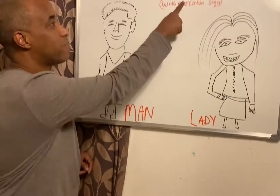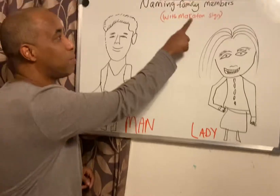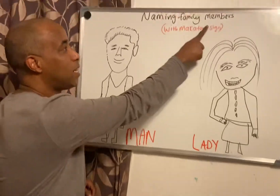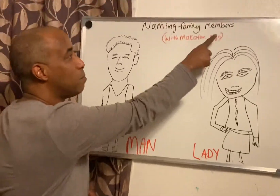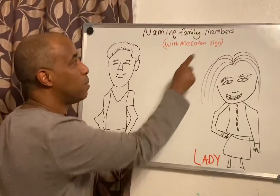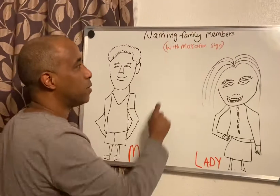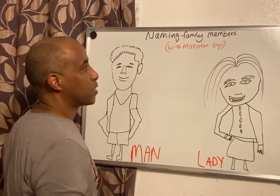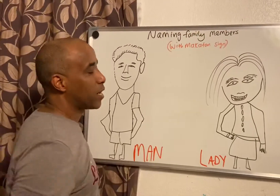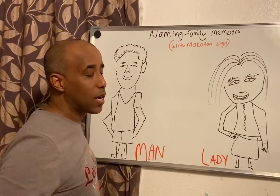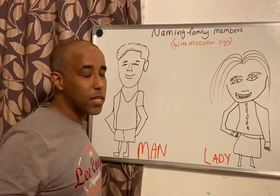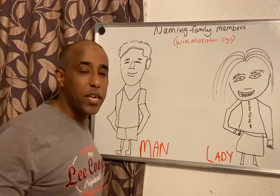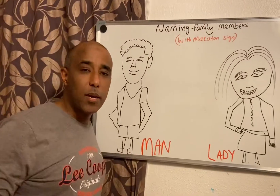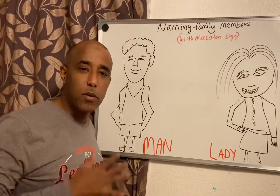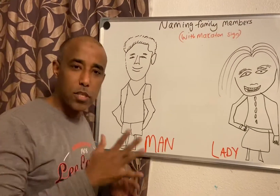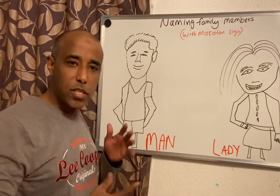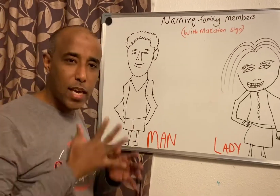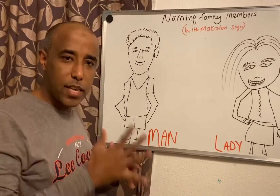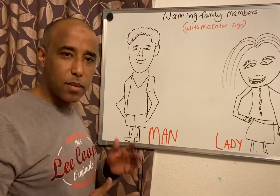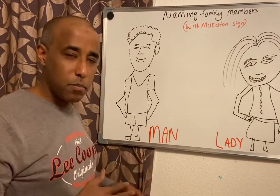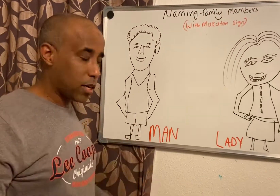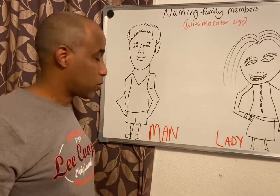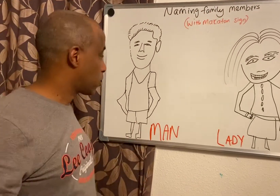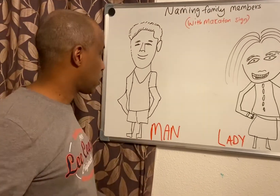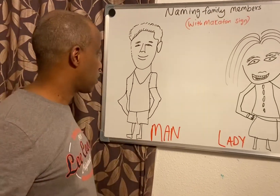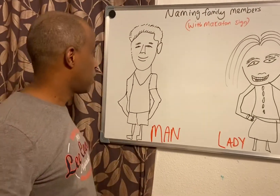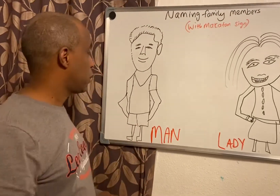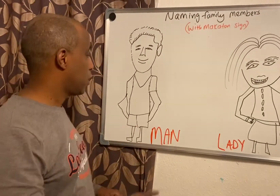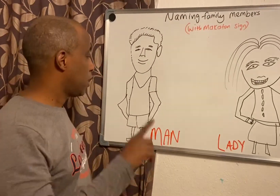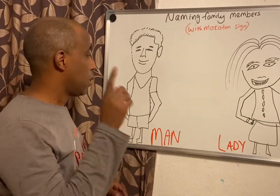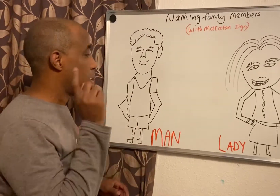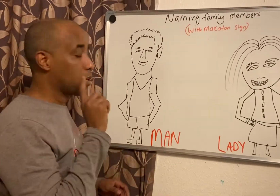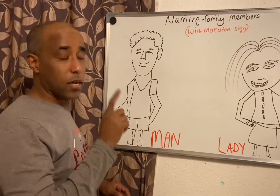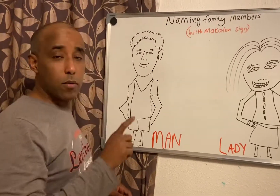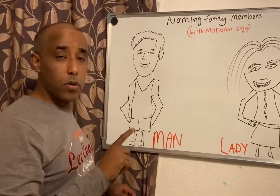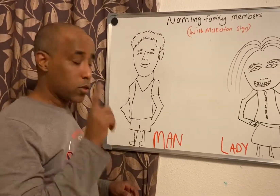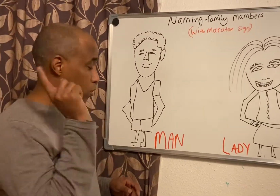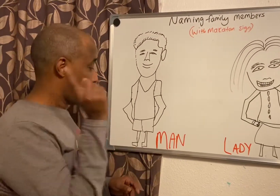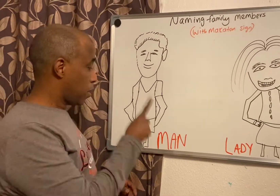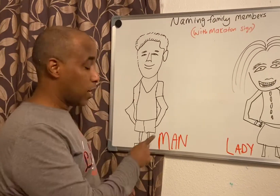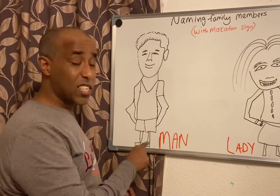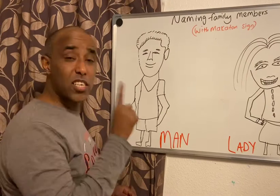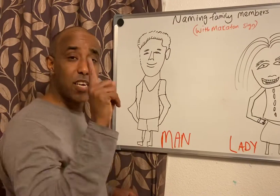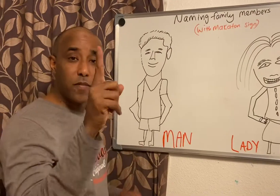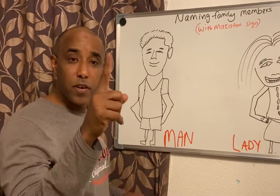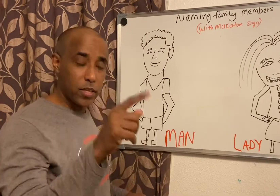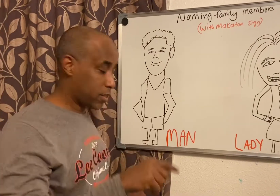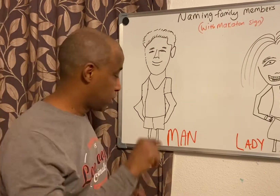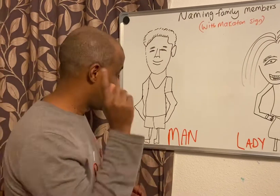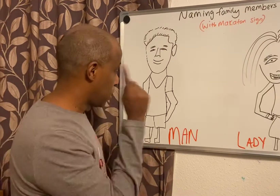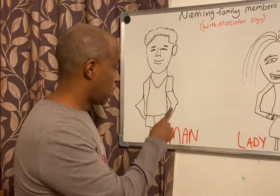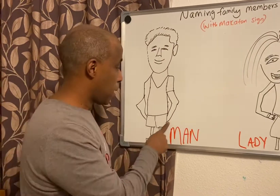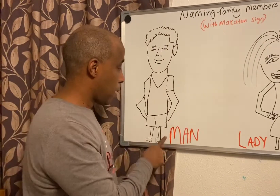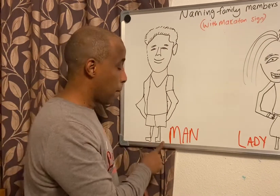family members. And at the end, I'm gonna sign it, Makaton sign, okay? Okay, what we can do, let's read first.